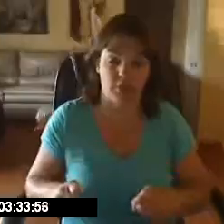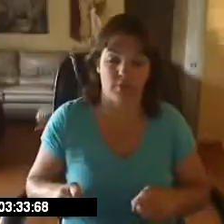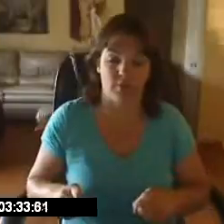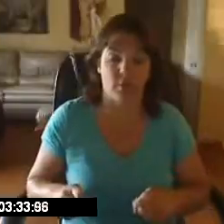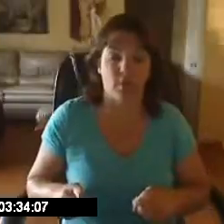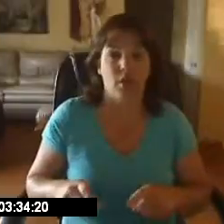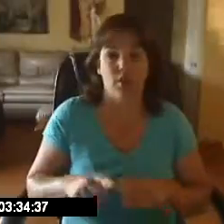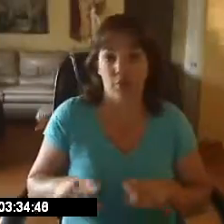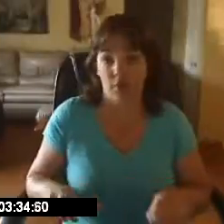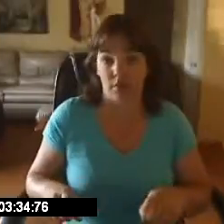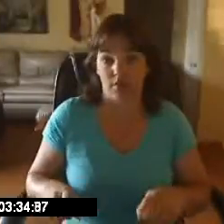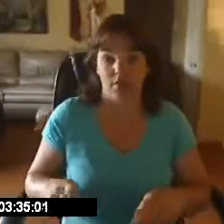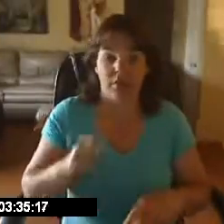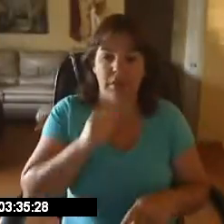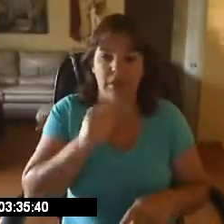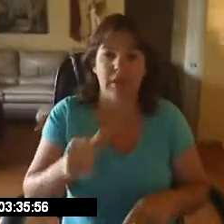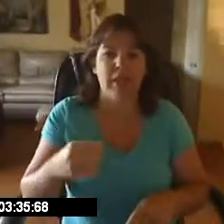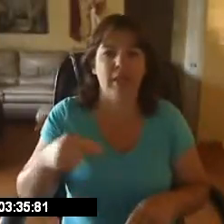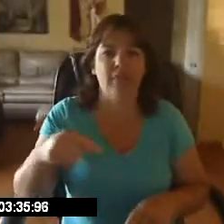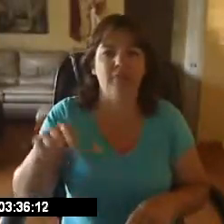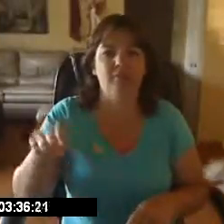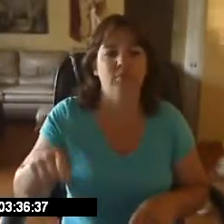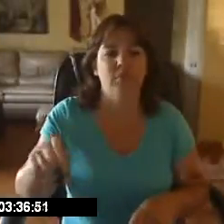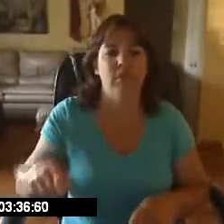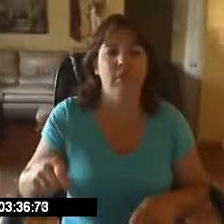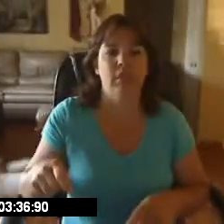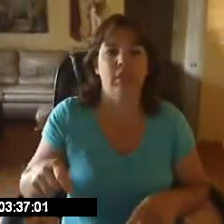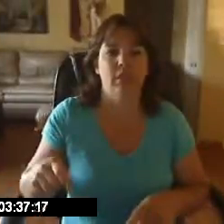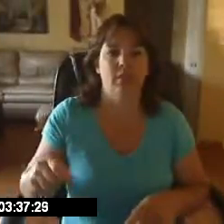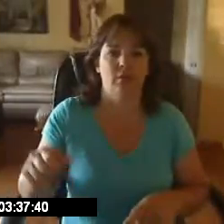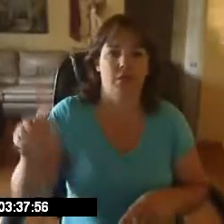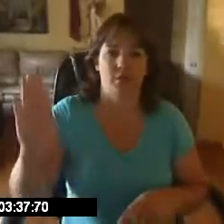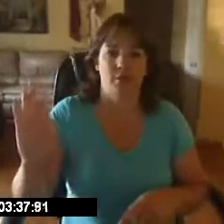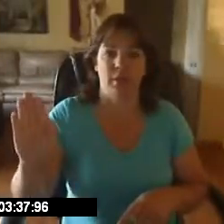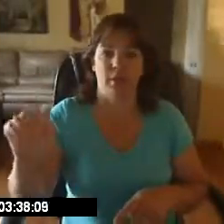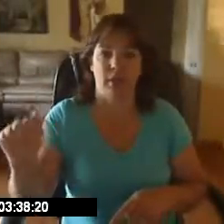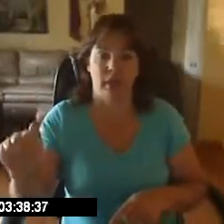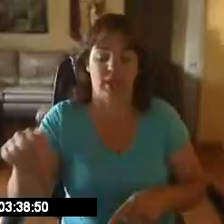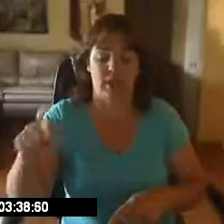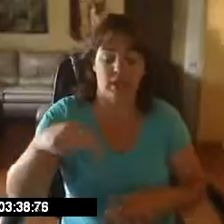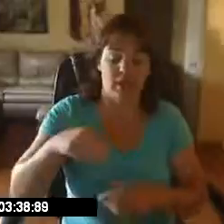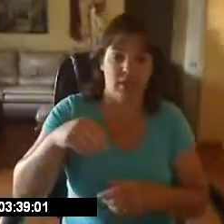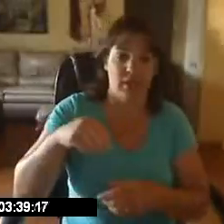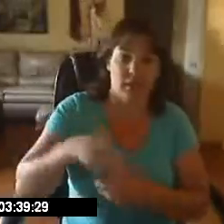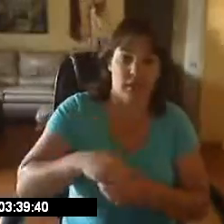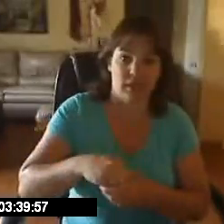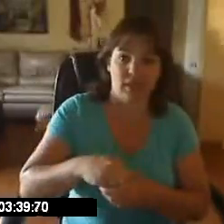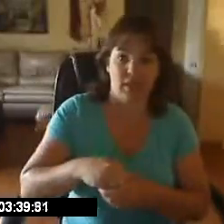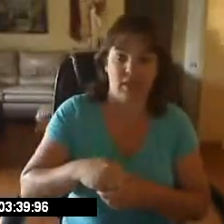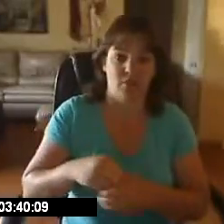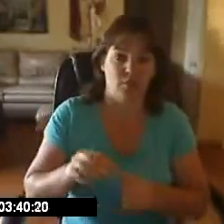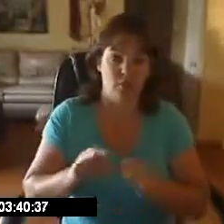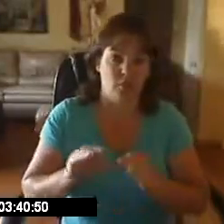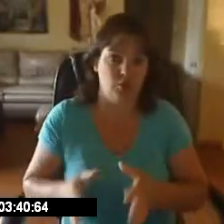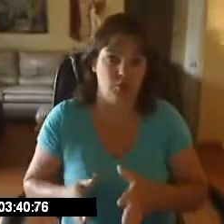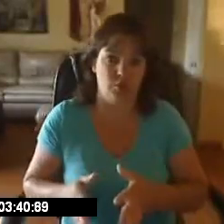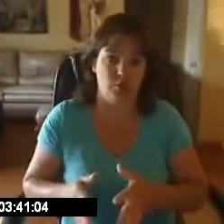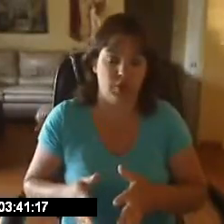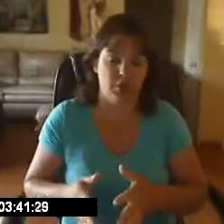language. It does not even have to be in interpreting. Your degree can be in anything. So if you already have an associate's